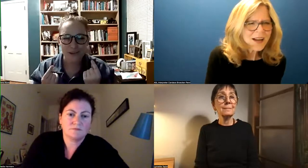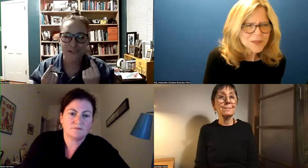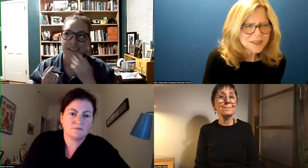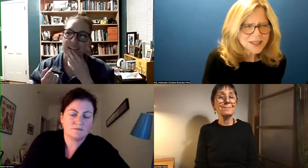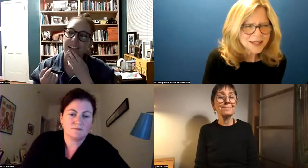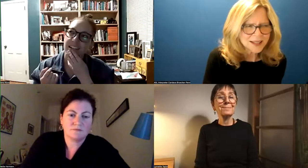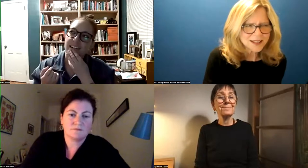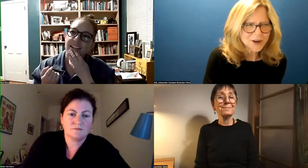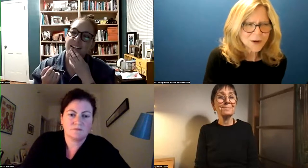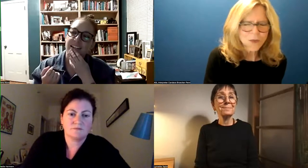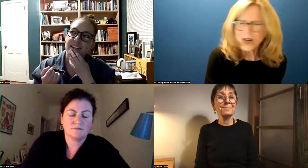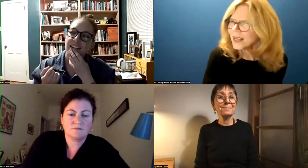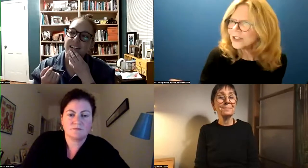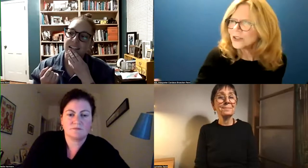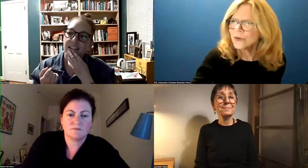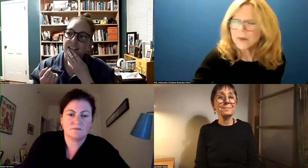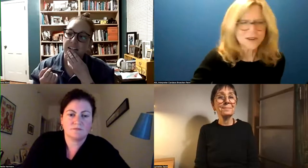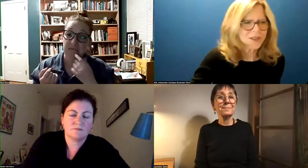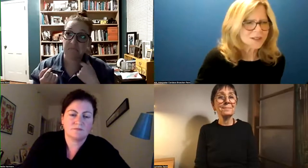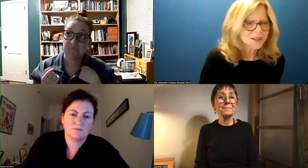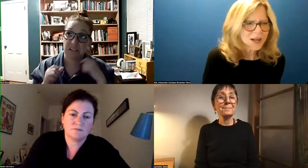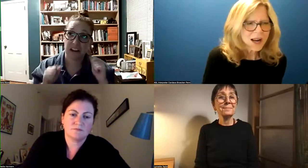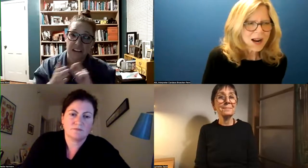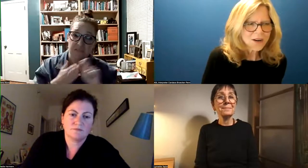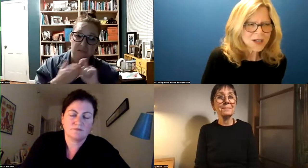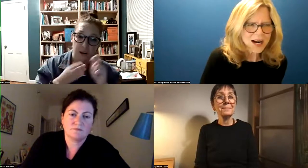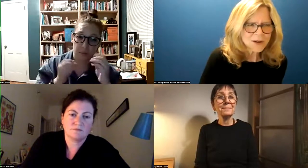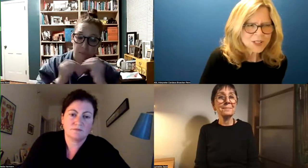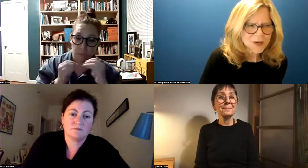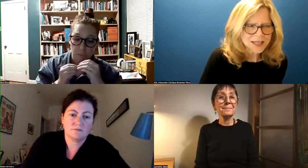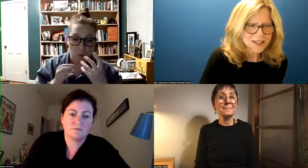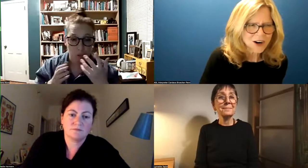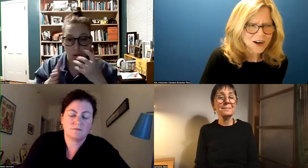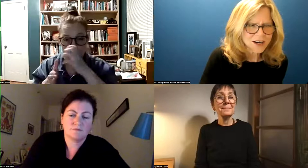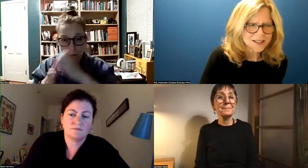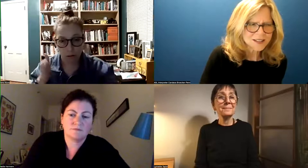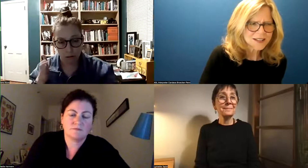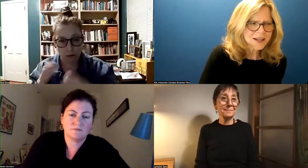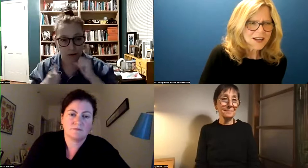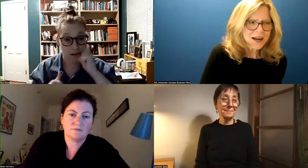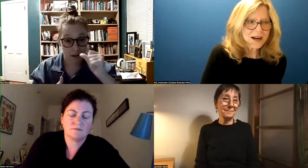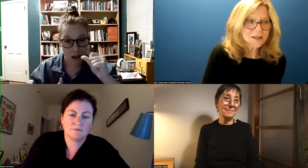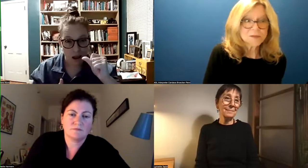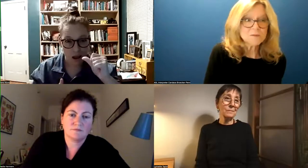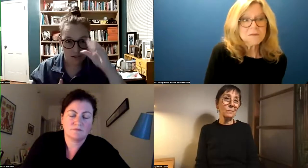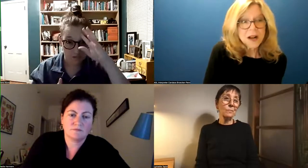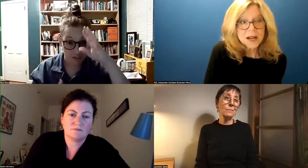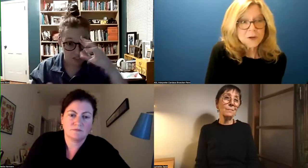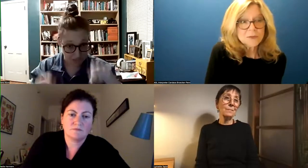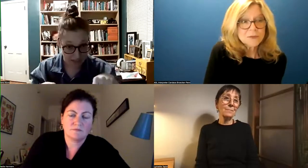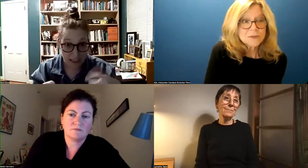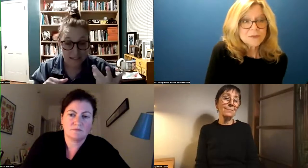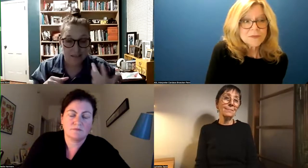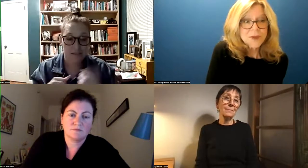that got me thinking, right? What can I do about this? How can I respond as an artist?